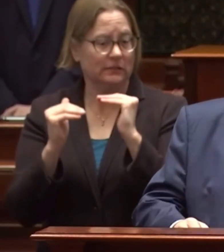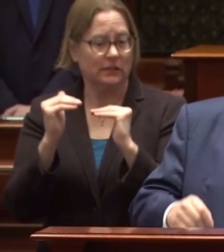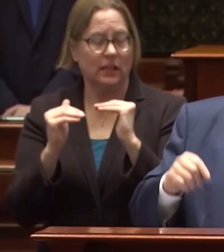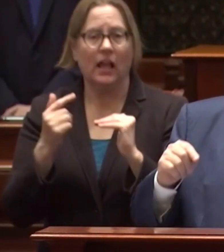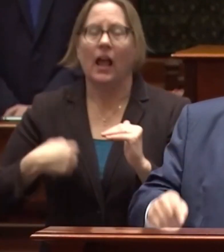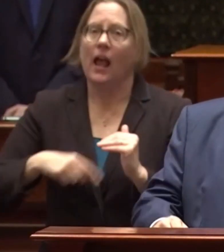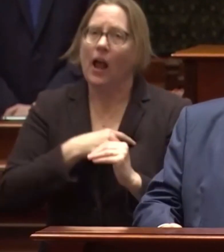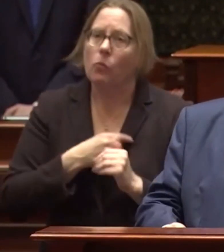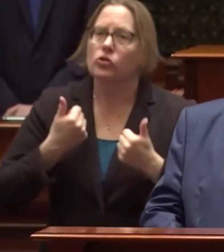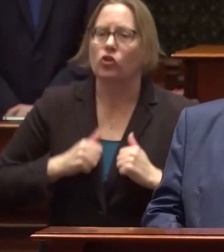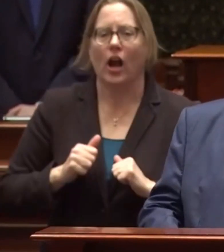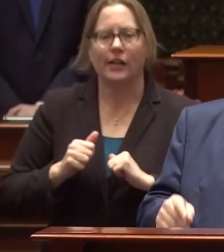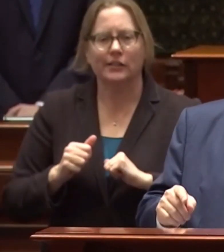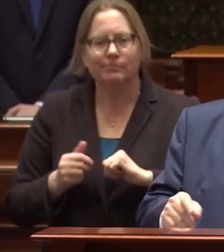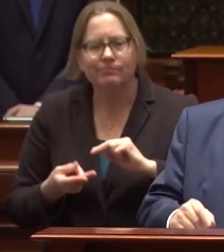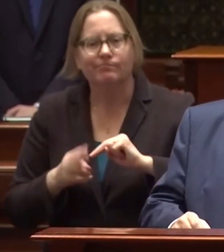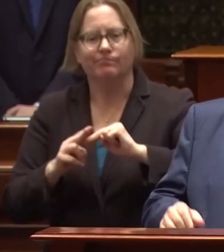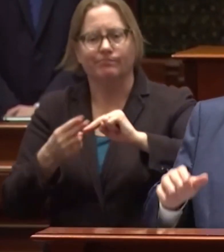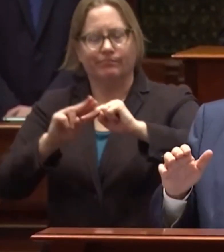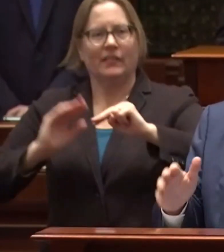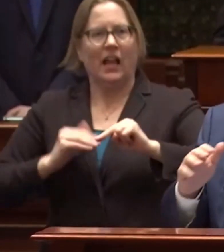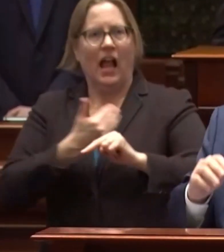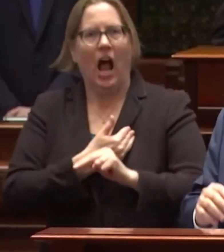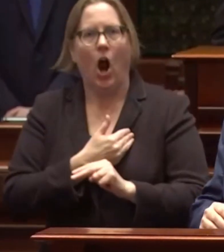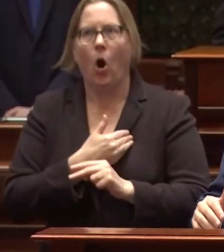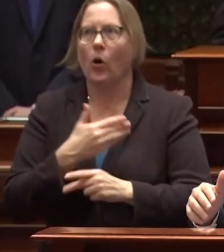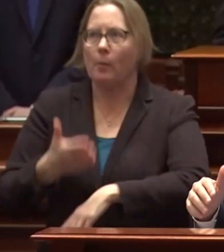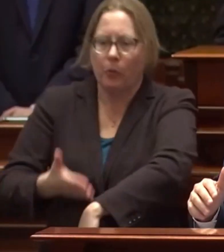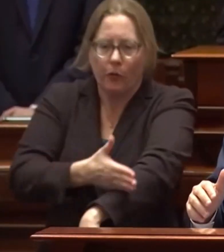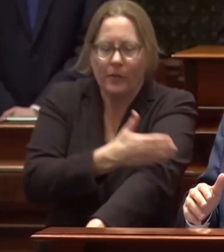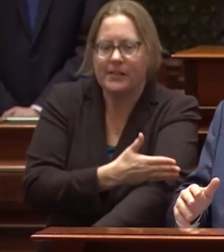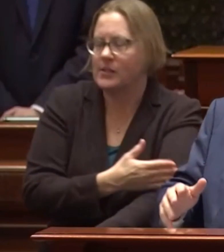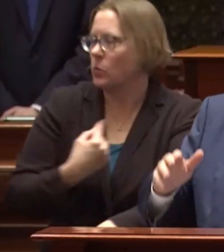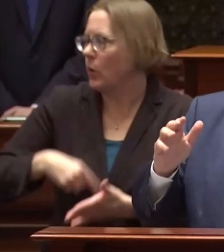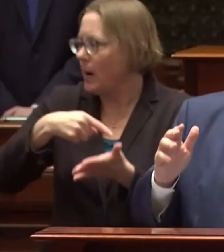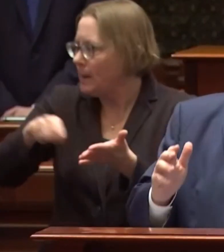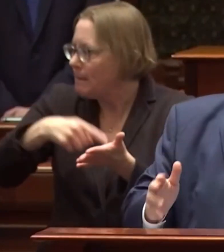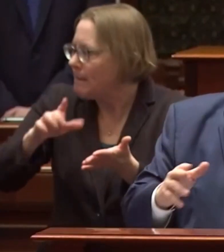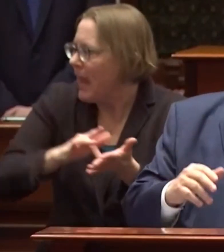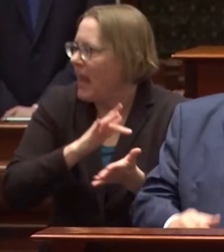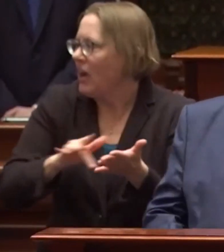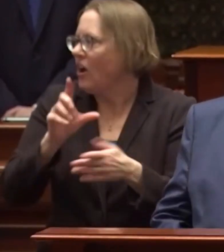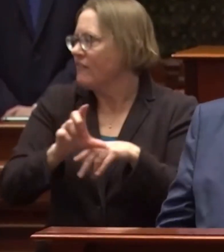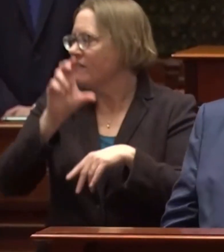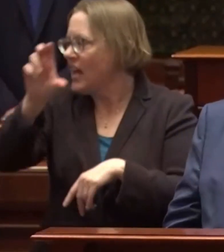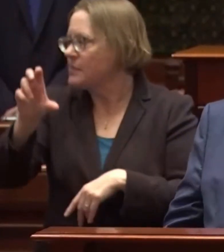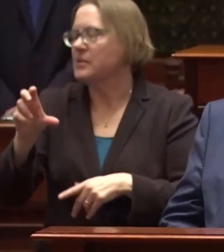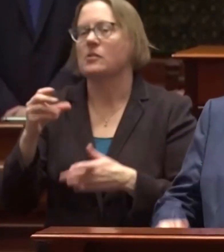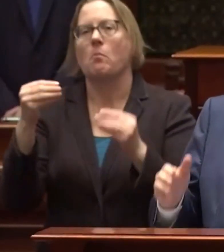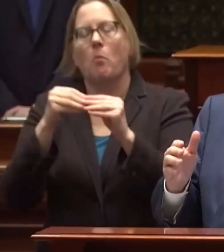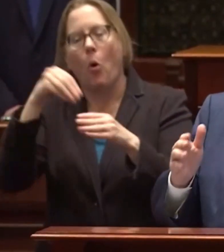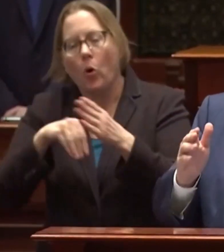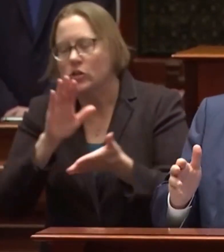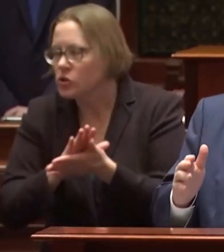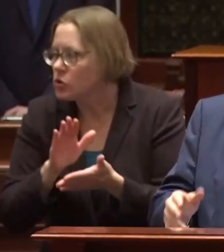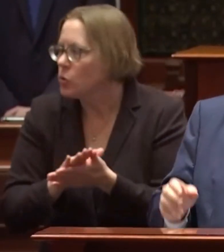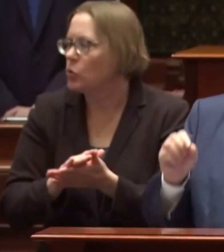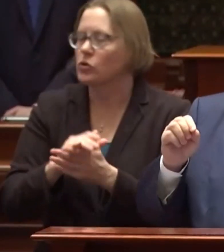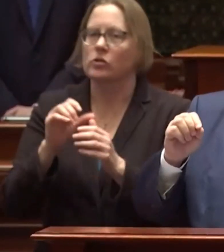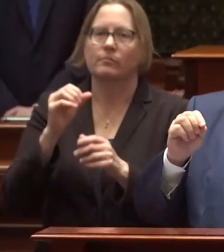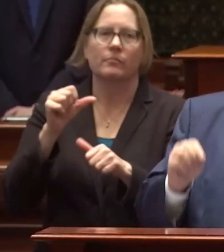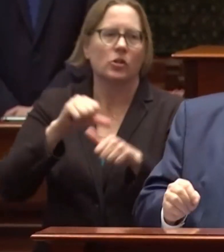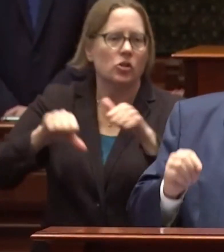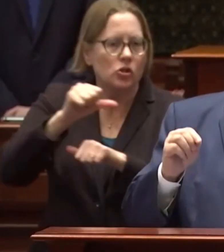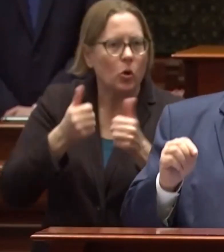we've made, paying our pensions in full, investing more in our public schools, social service agencies, and